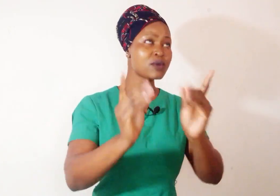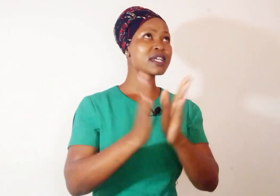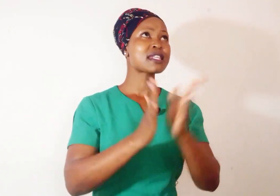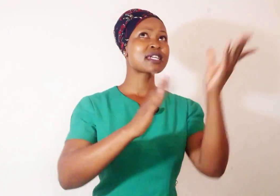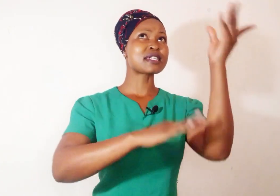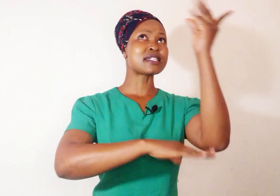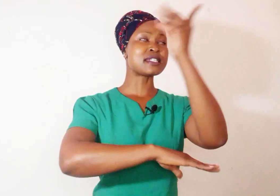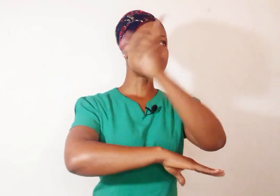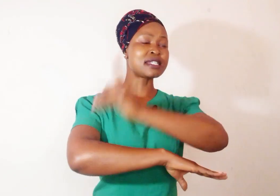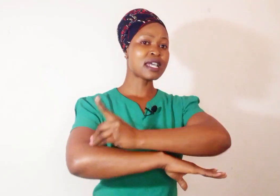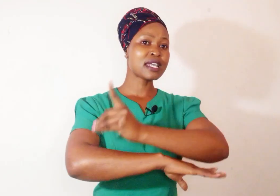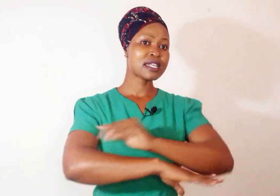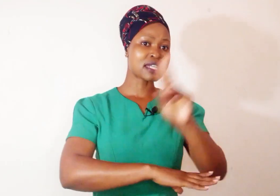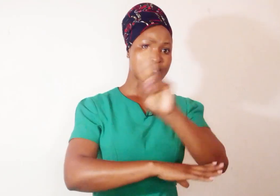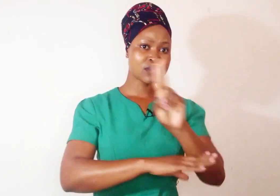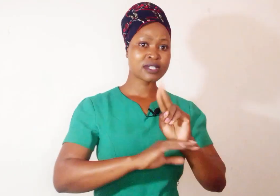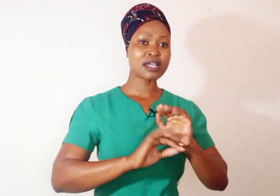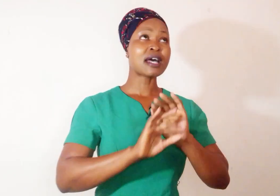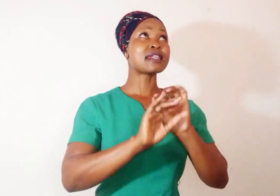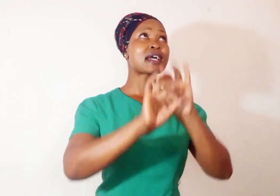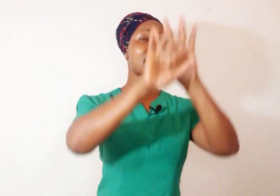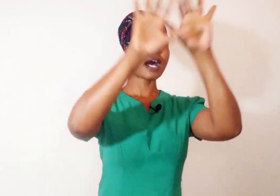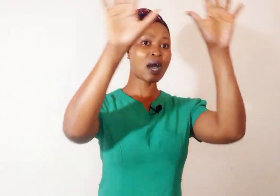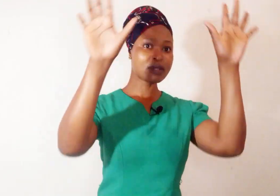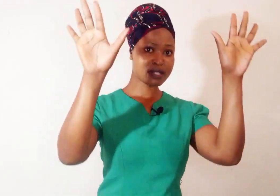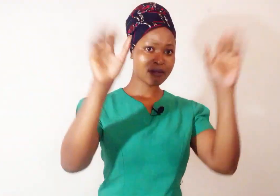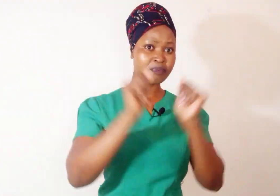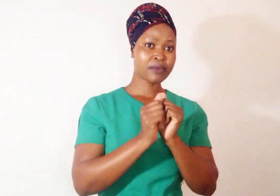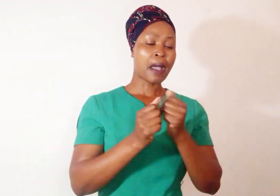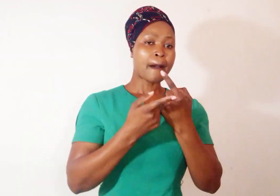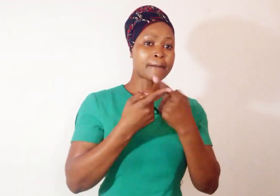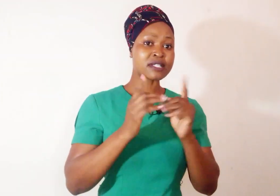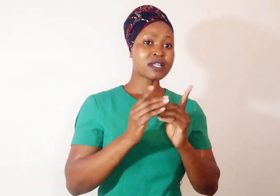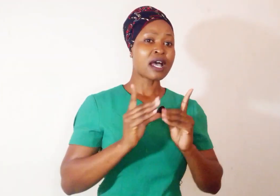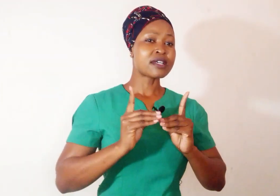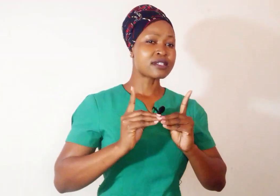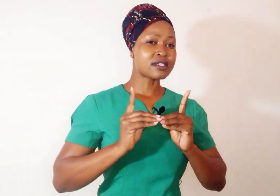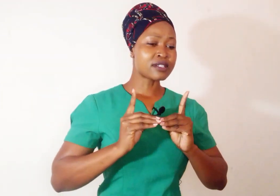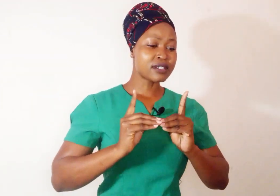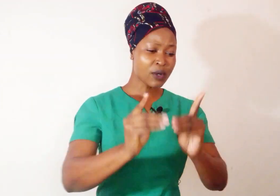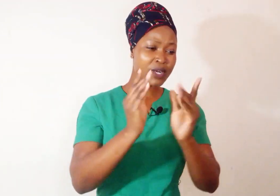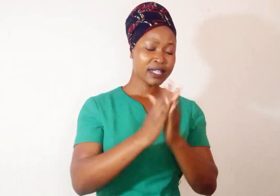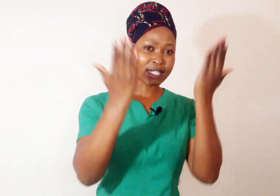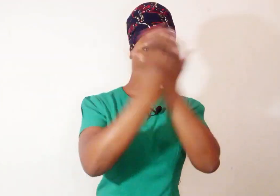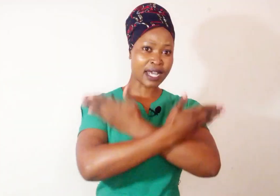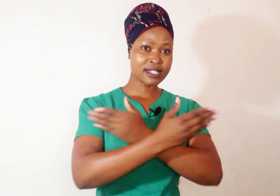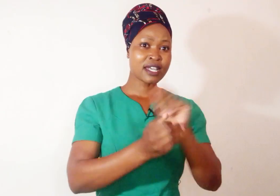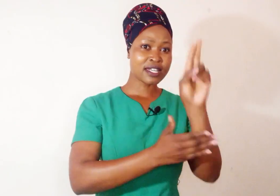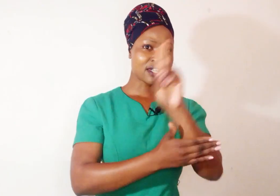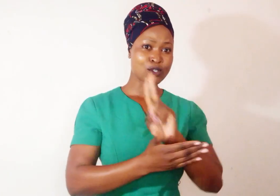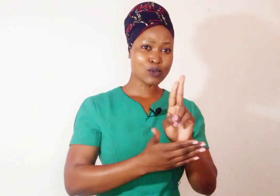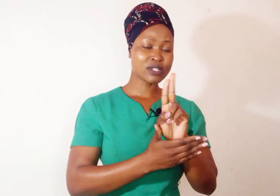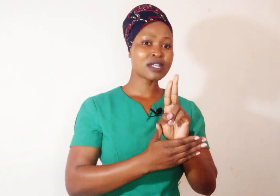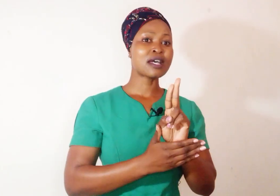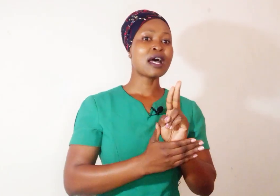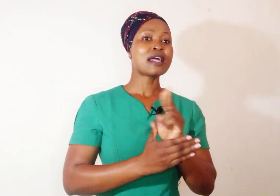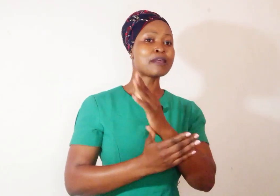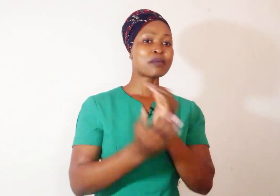during the day. He used the clouds, but during the night he used the pillar